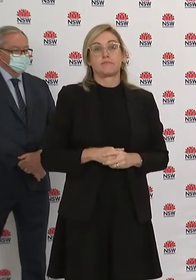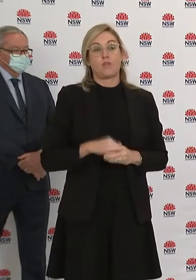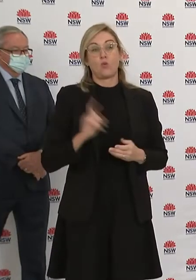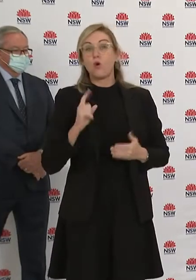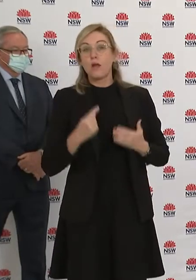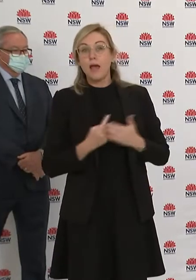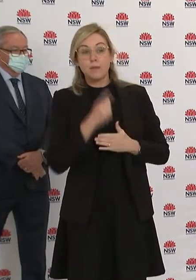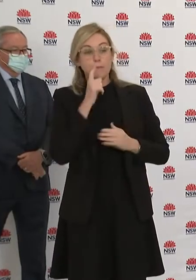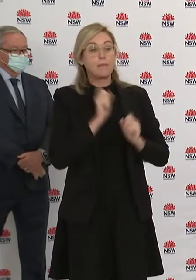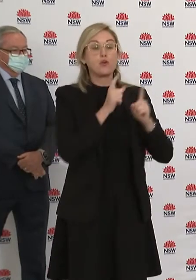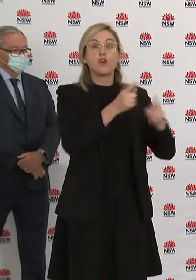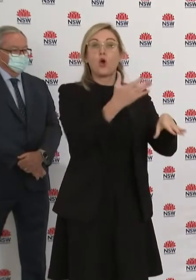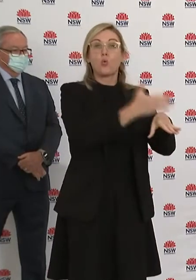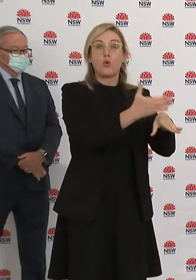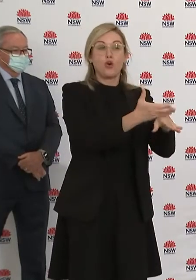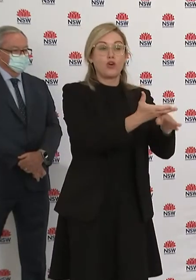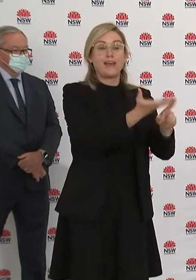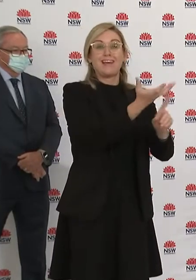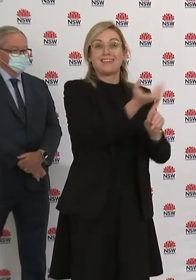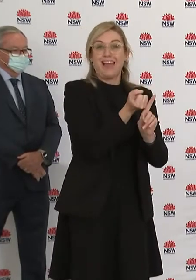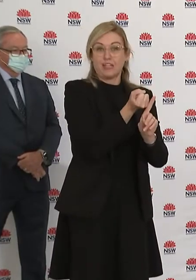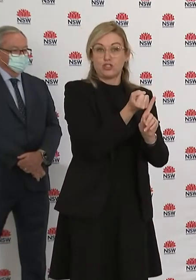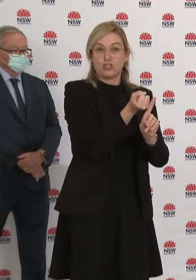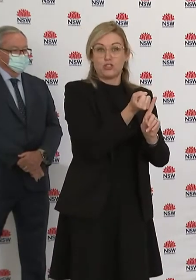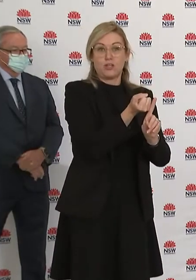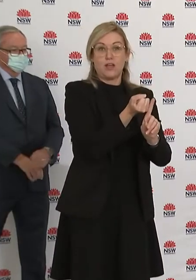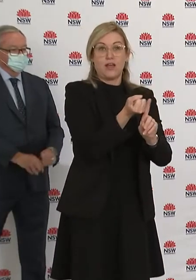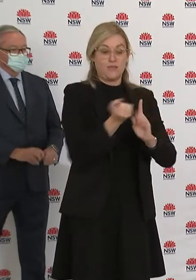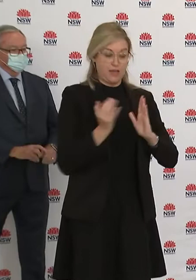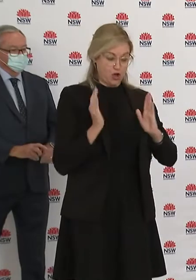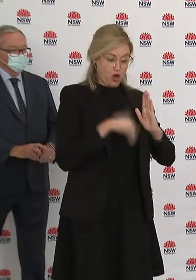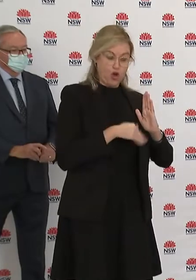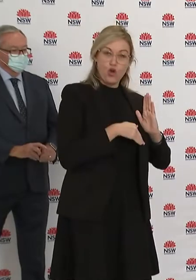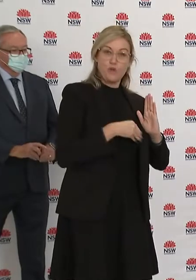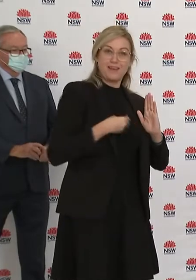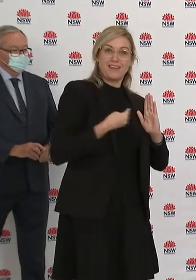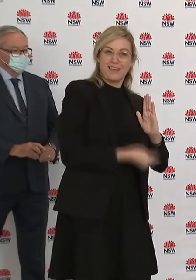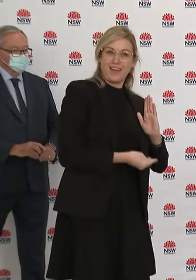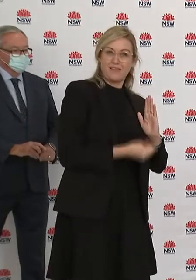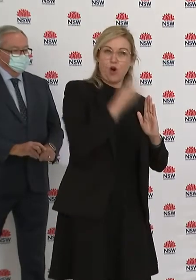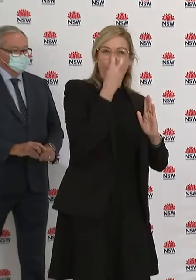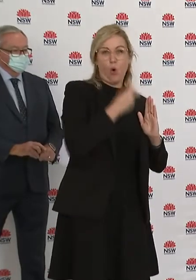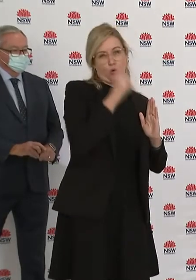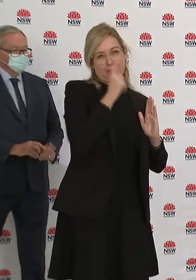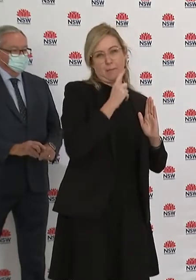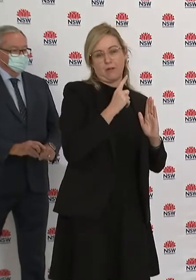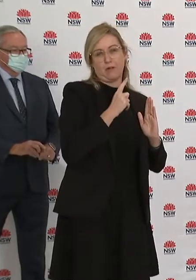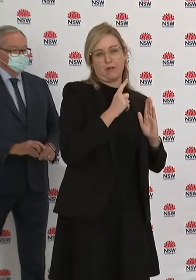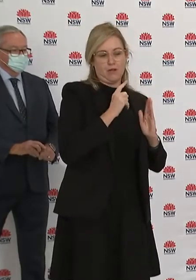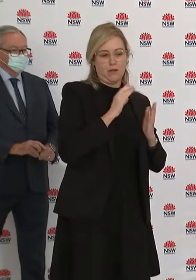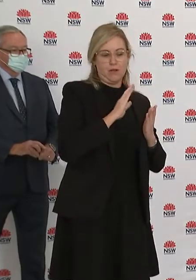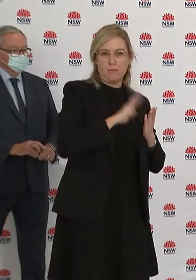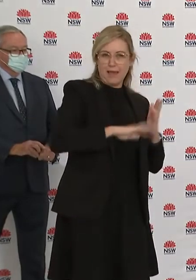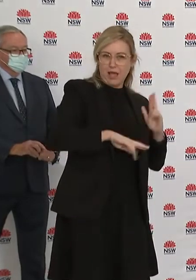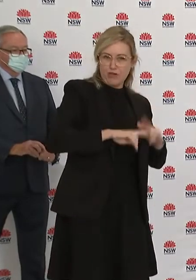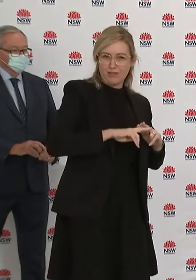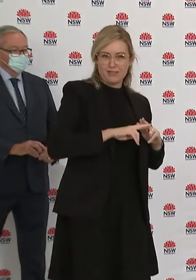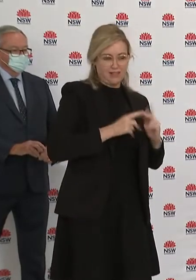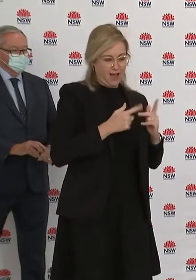then infecting their older relatives. And I think that, you know, regardless of your age, also consider